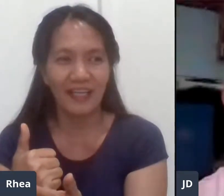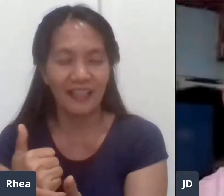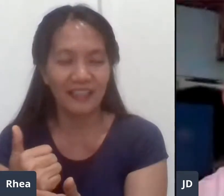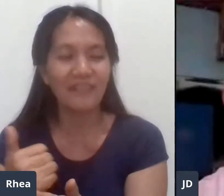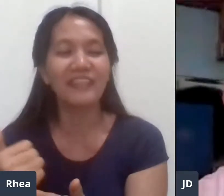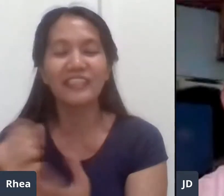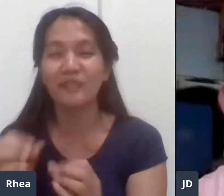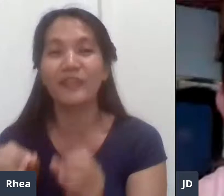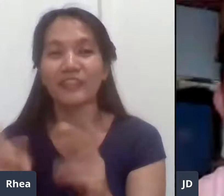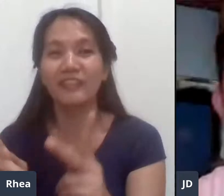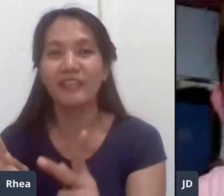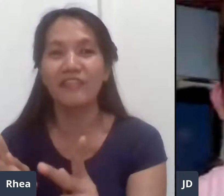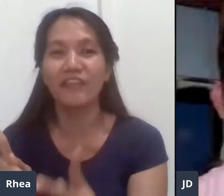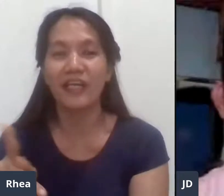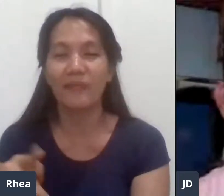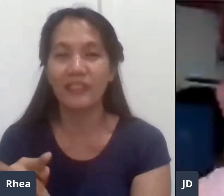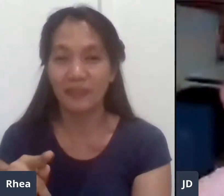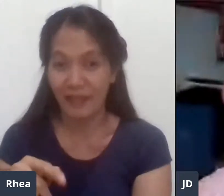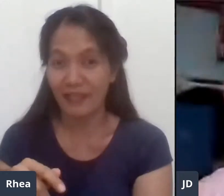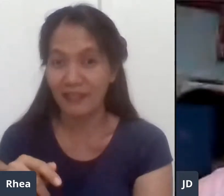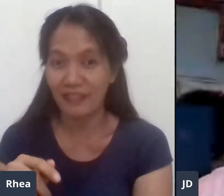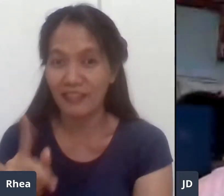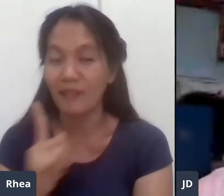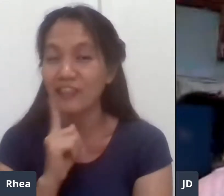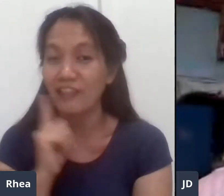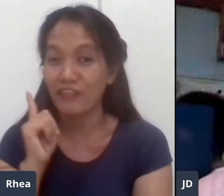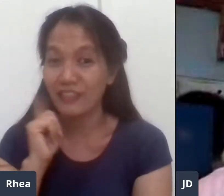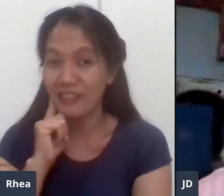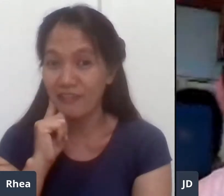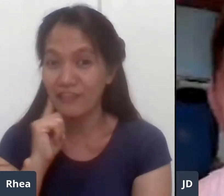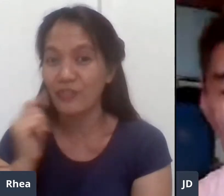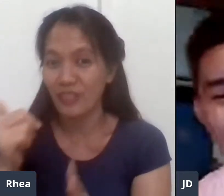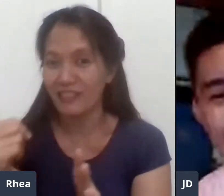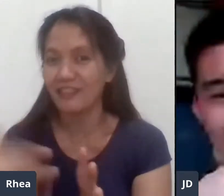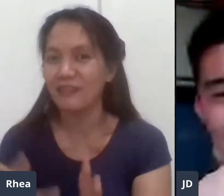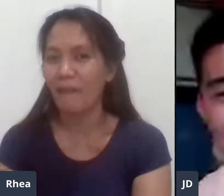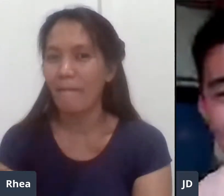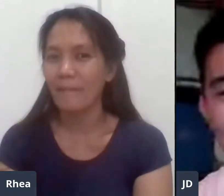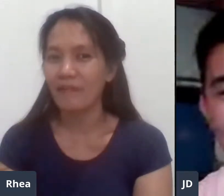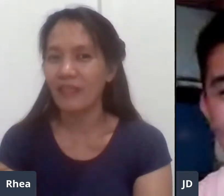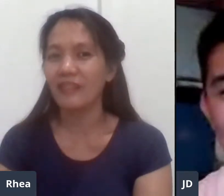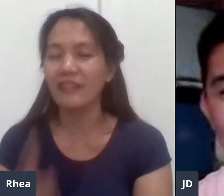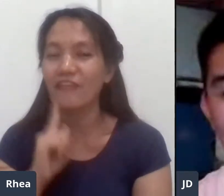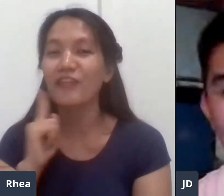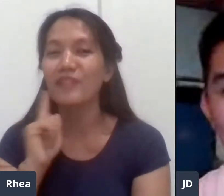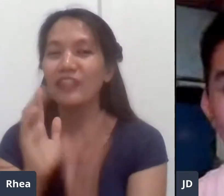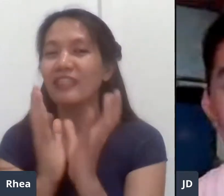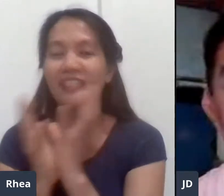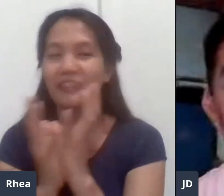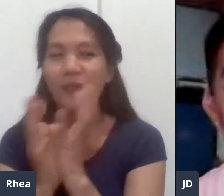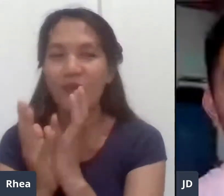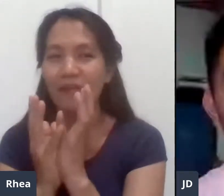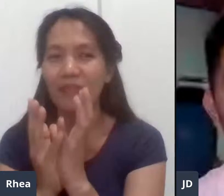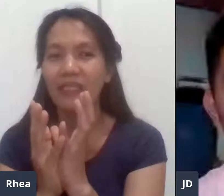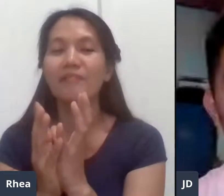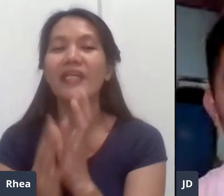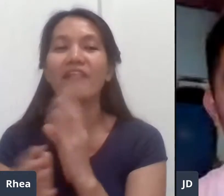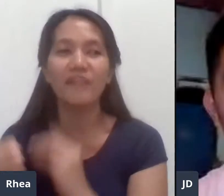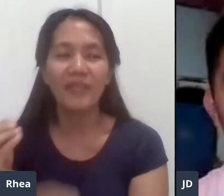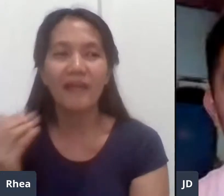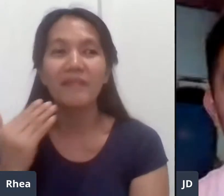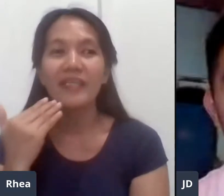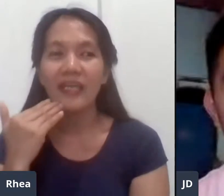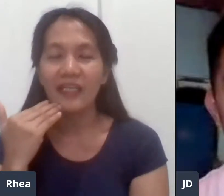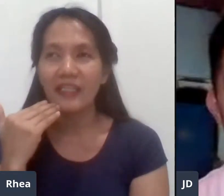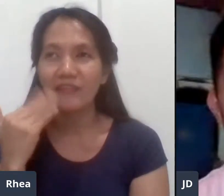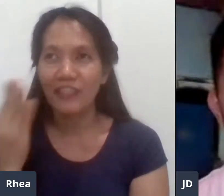for helping and giving this opportunity for our SPED, especially for the deaf students.